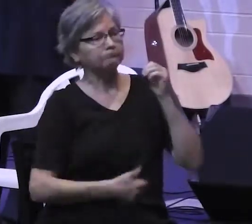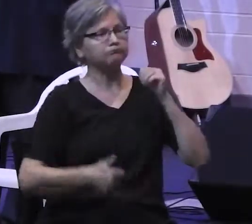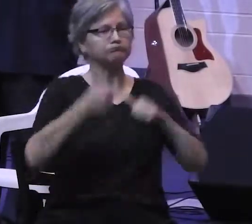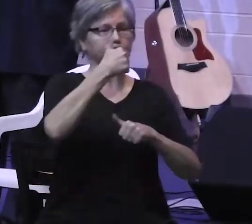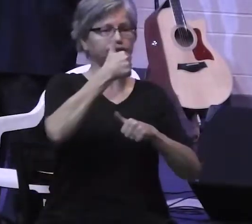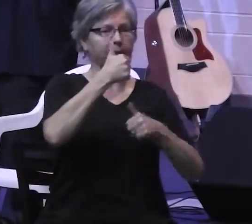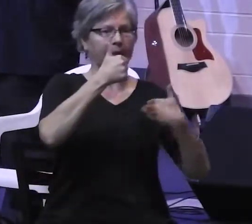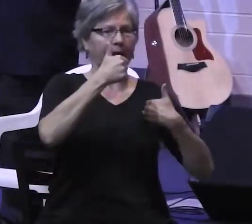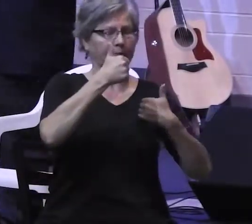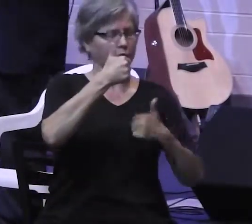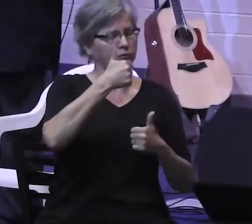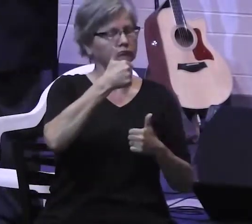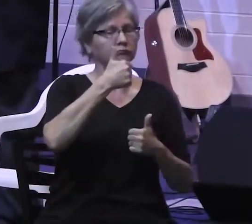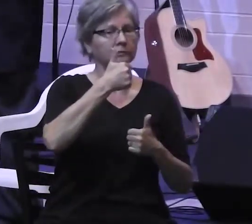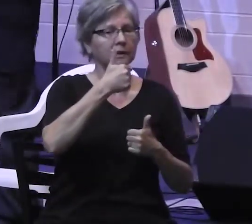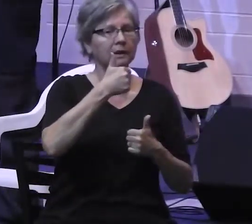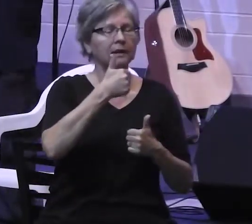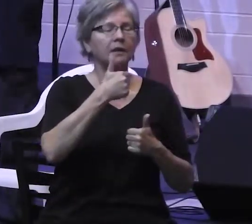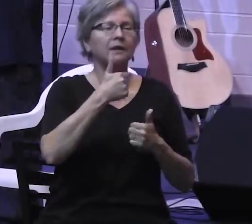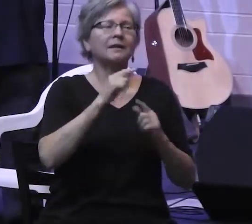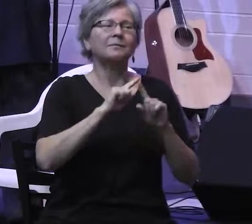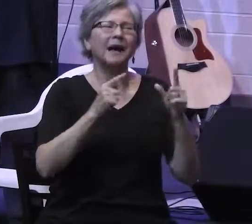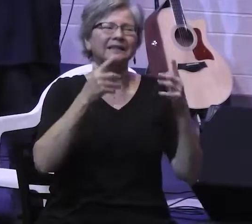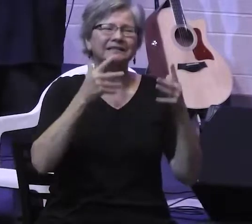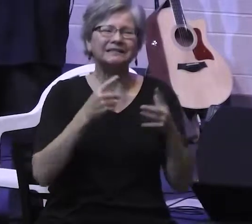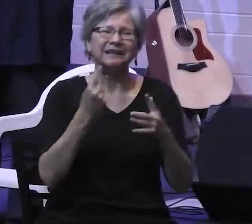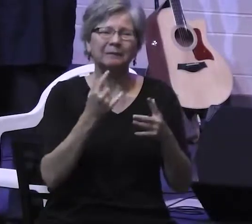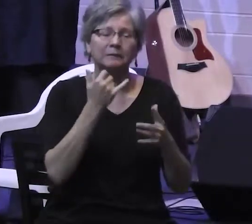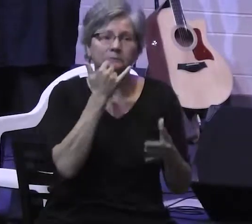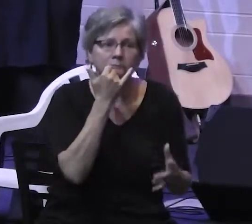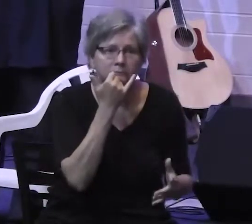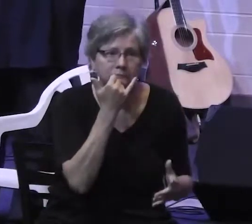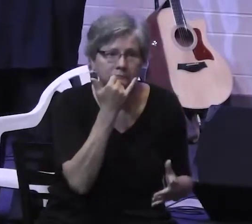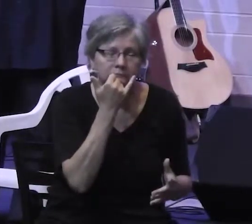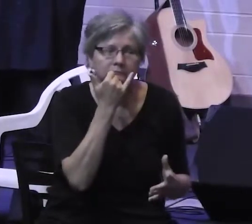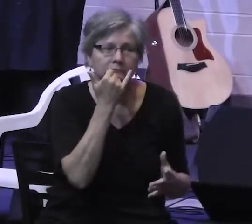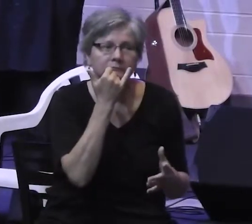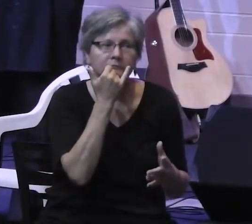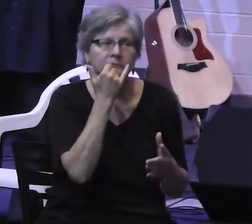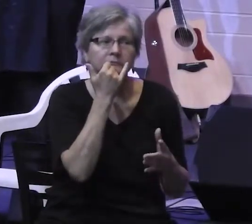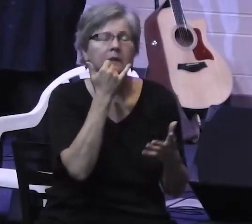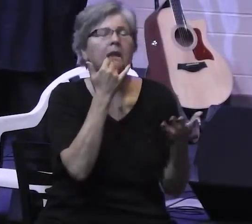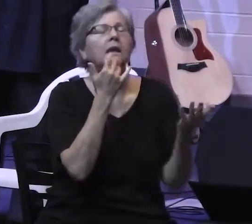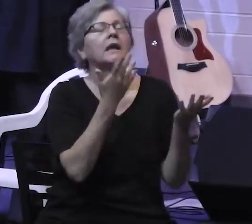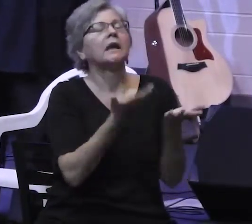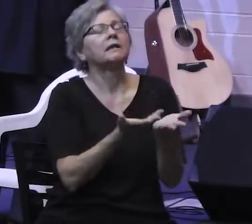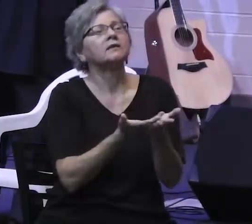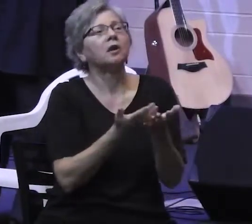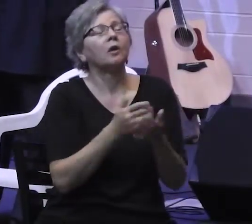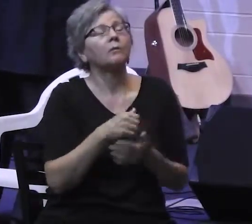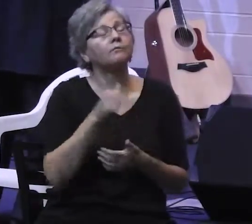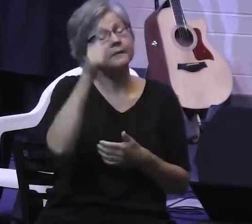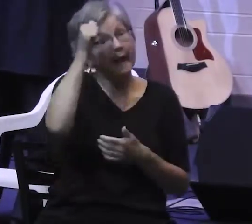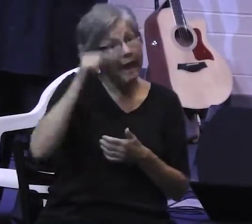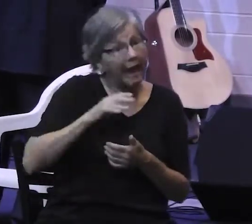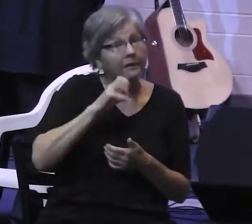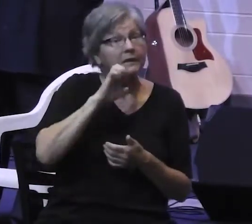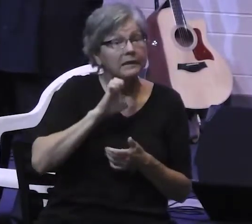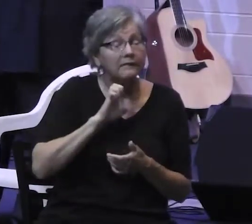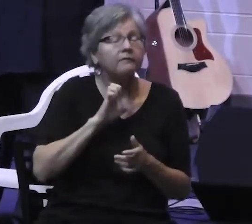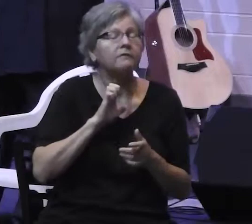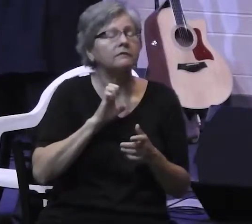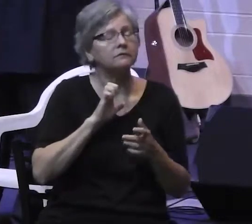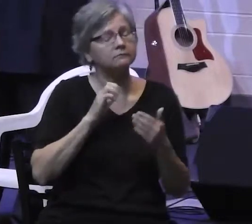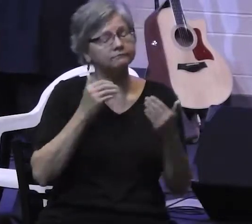things. But unfortunately, something goes wrong. Something goes bad, goes sideways in the garden. And Adam and Eve encounter